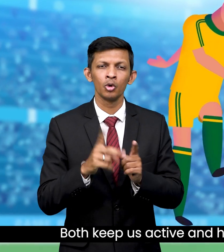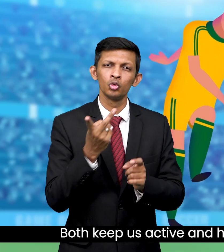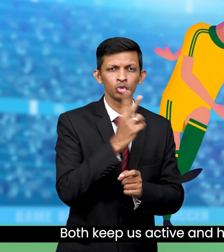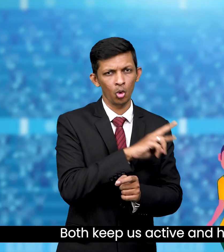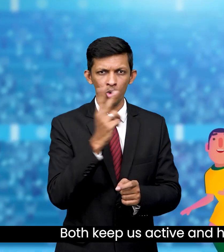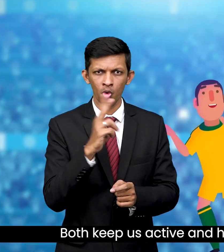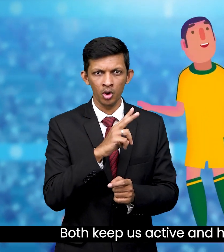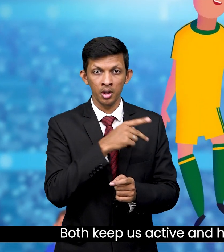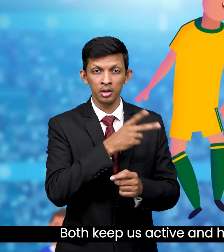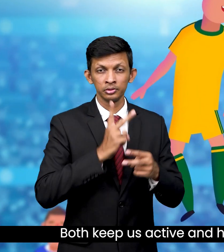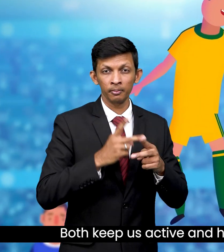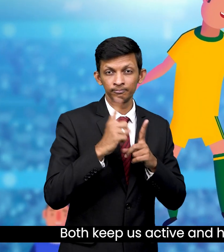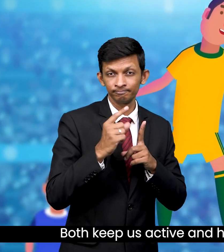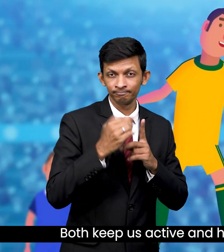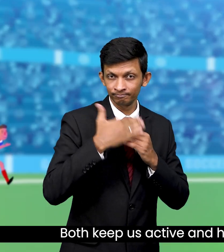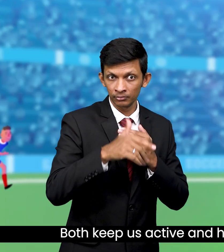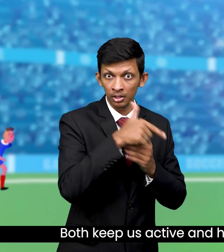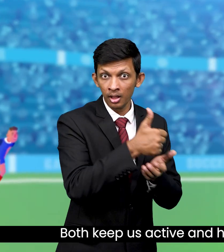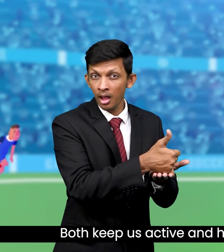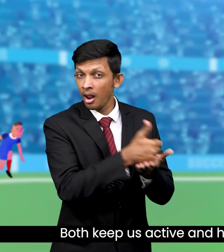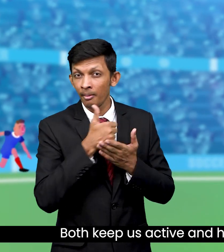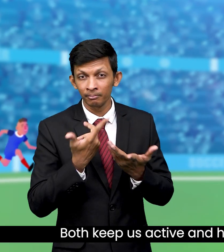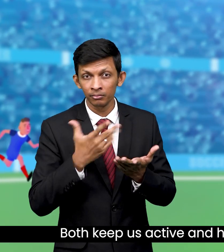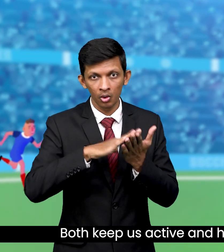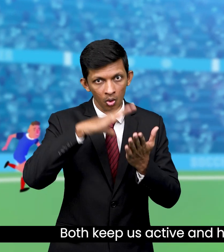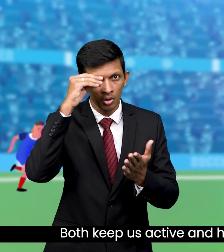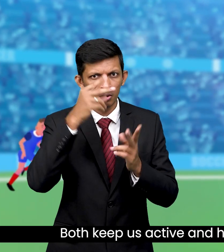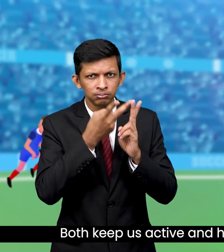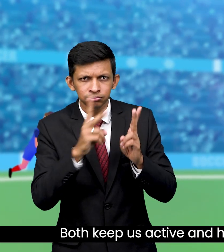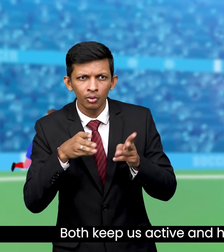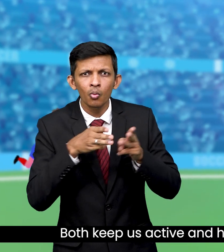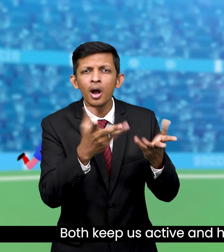Both keep us active and help us learn in different ways.